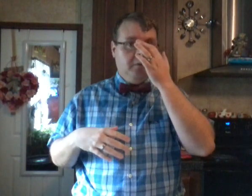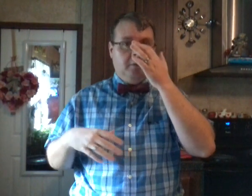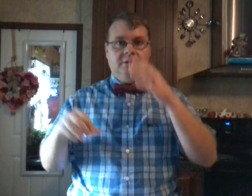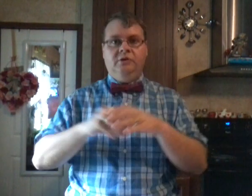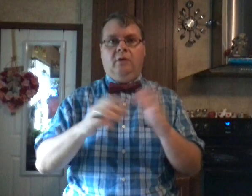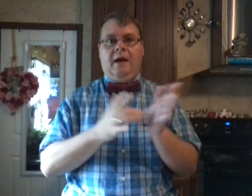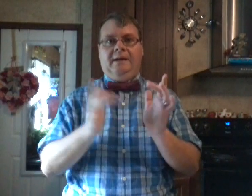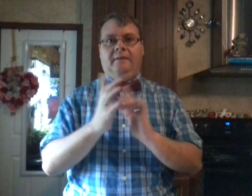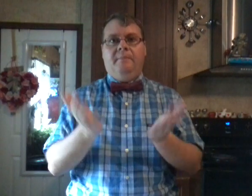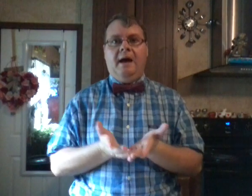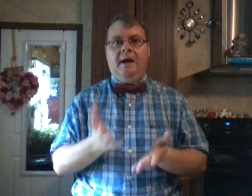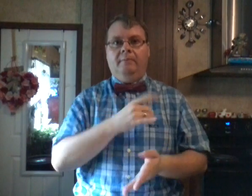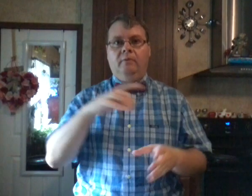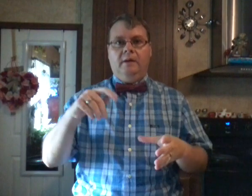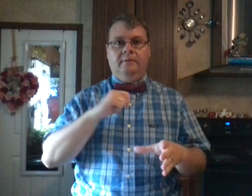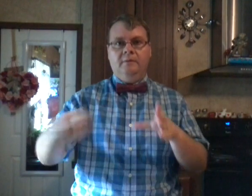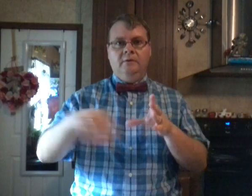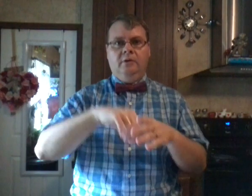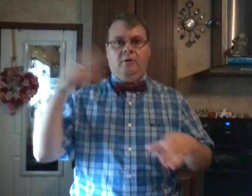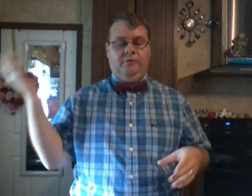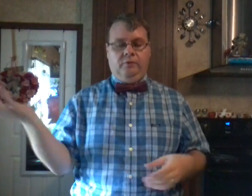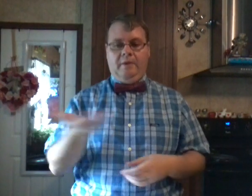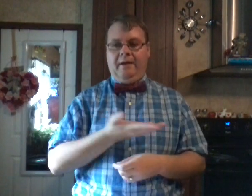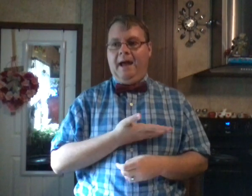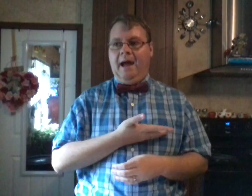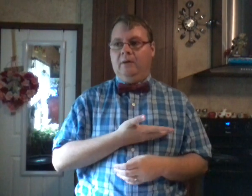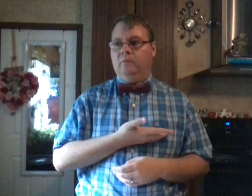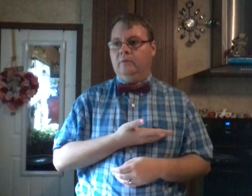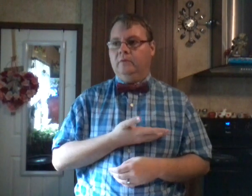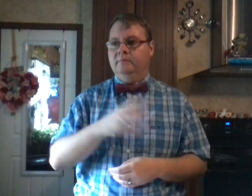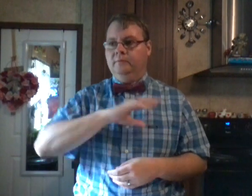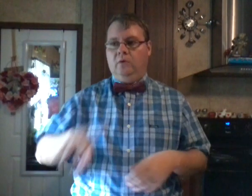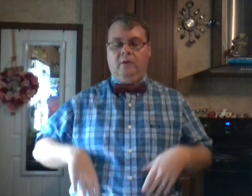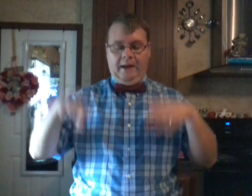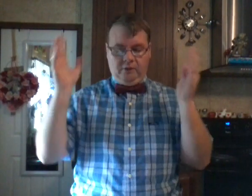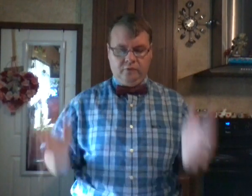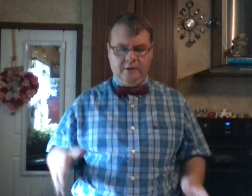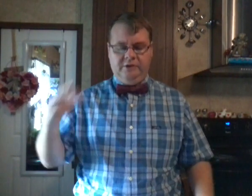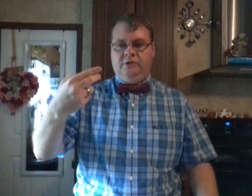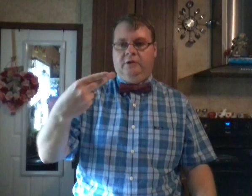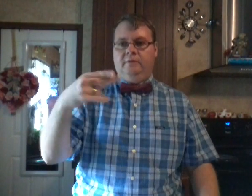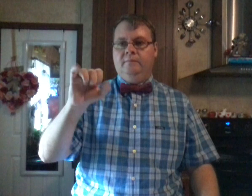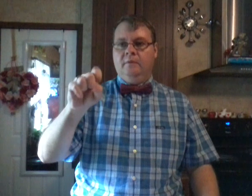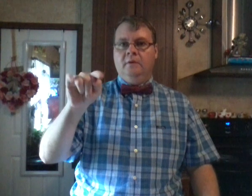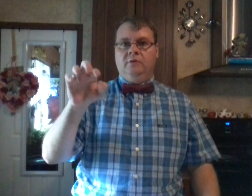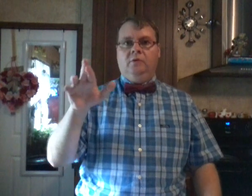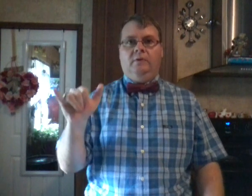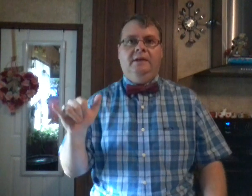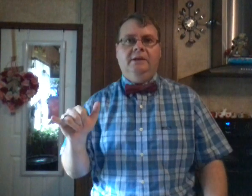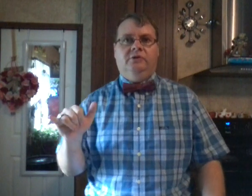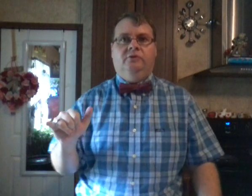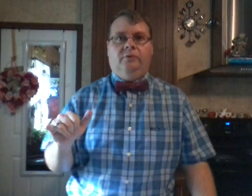But, you know, like in the Bible, and, you know, throughout our, you know, like Christian, you know, history,